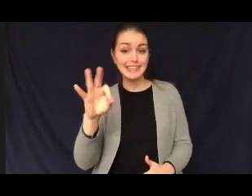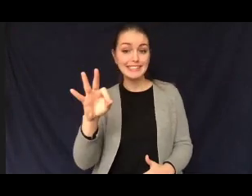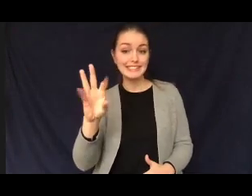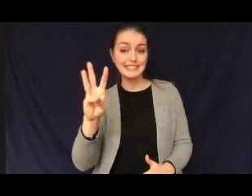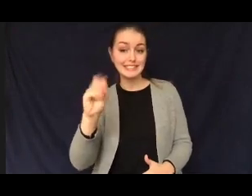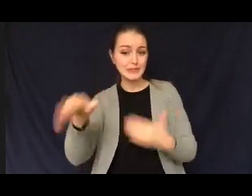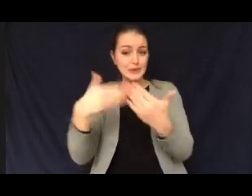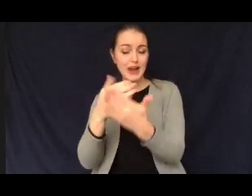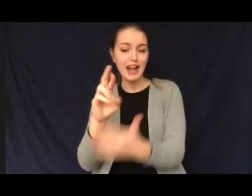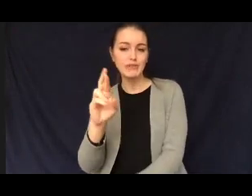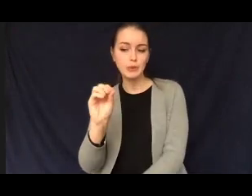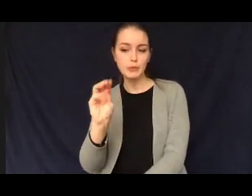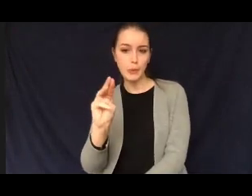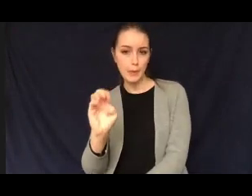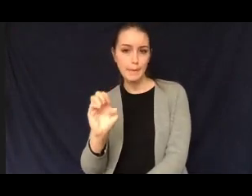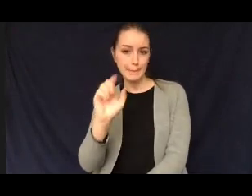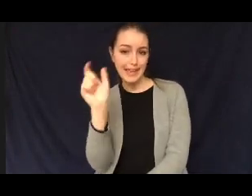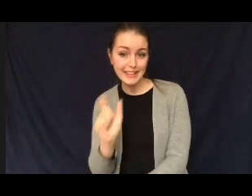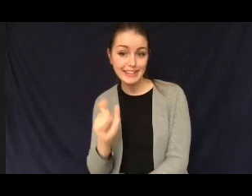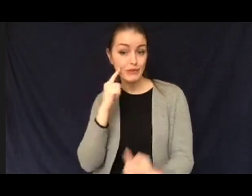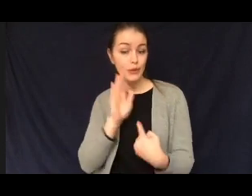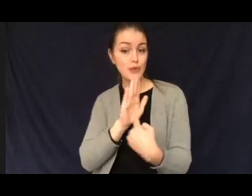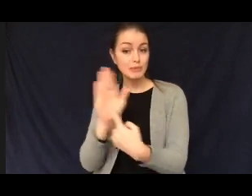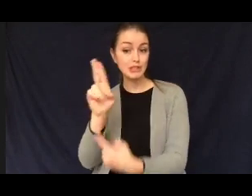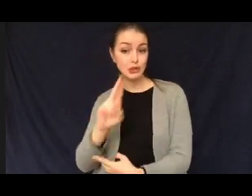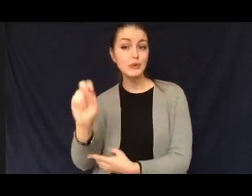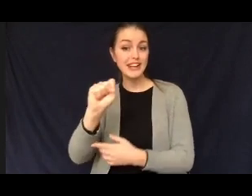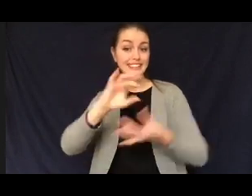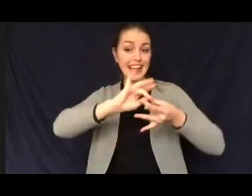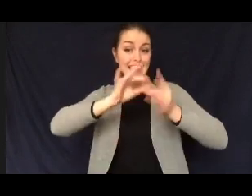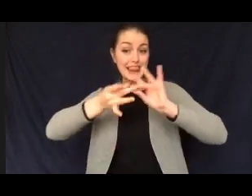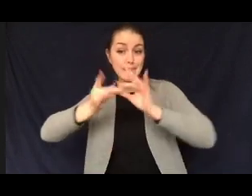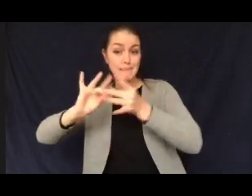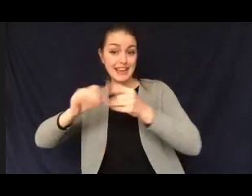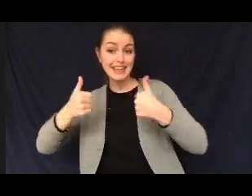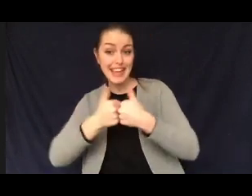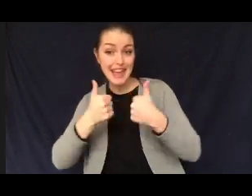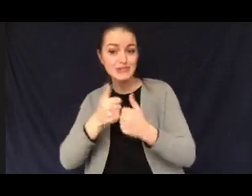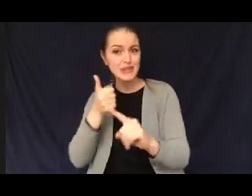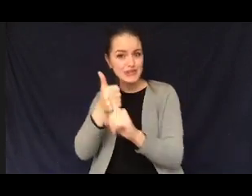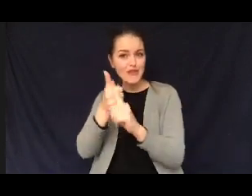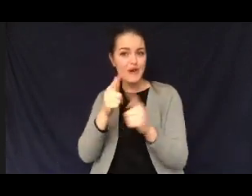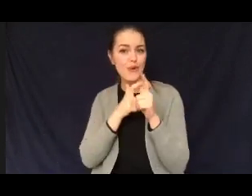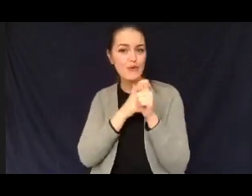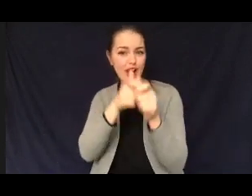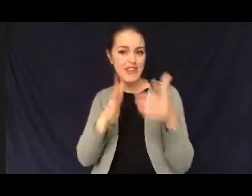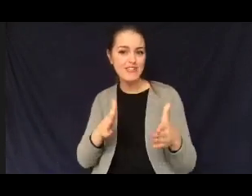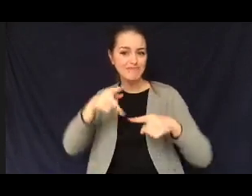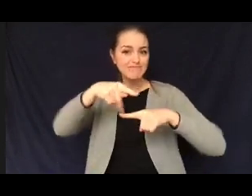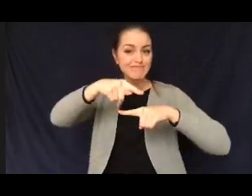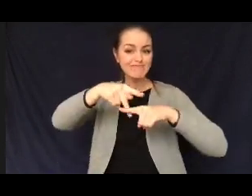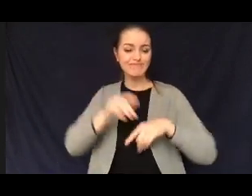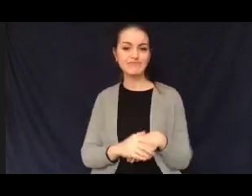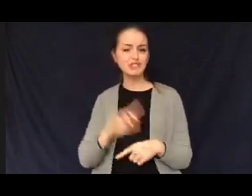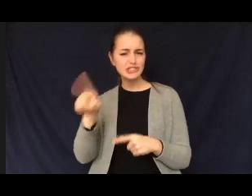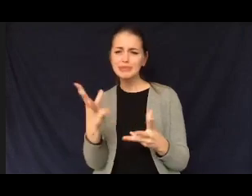Rome, Italy to represent the United States at the Olympic Games as a runner. Just